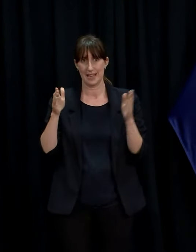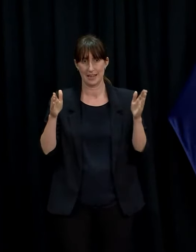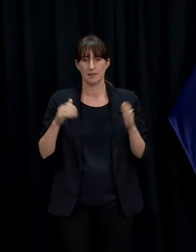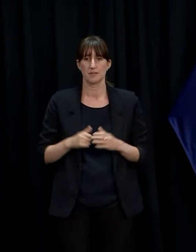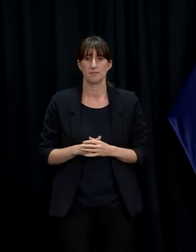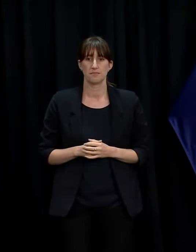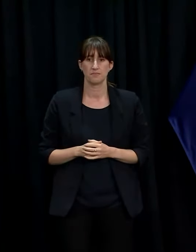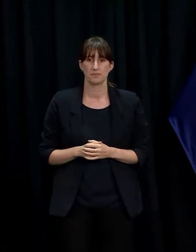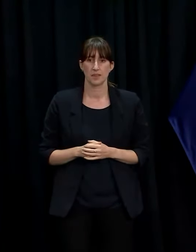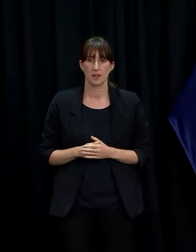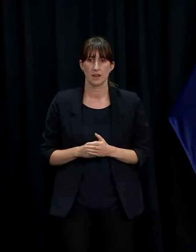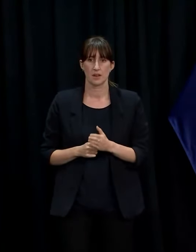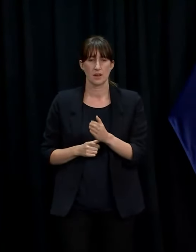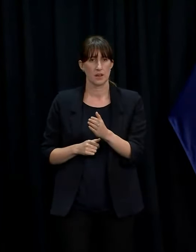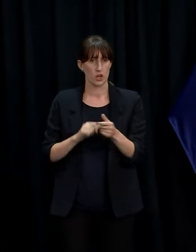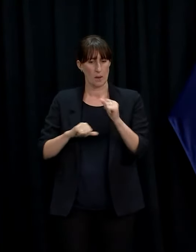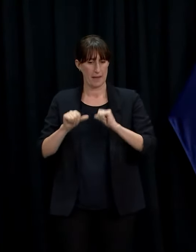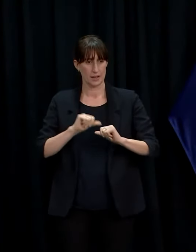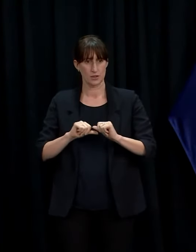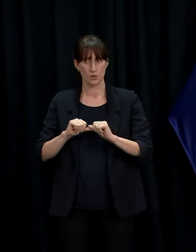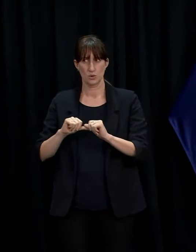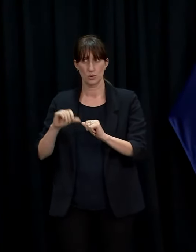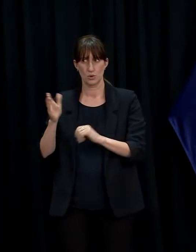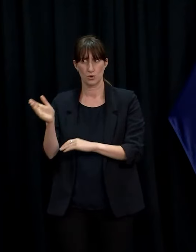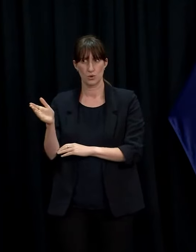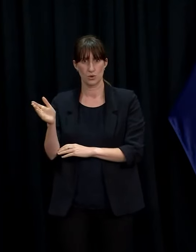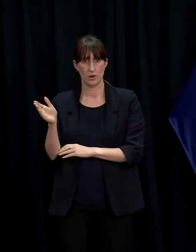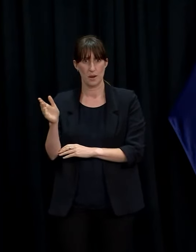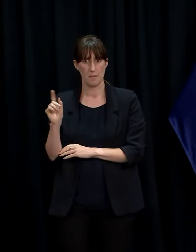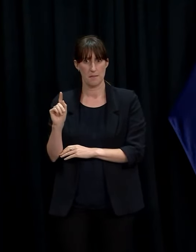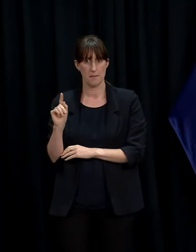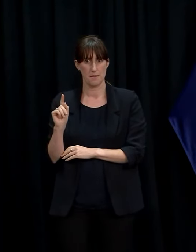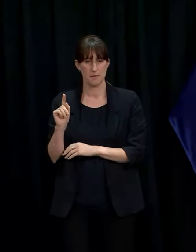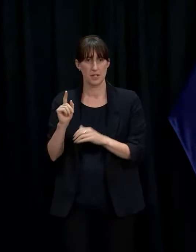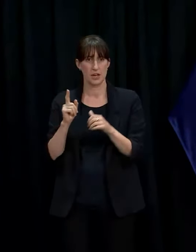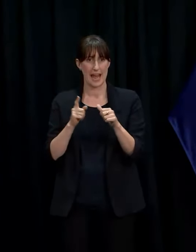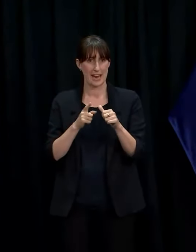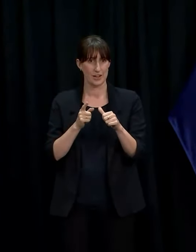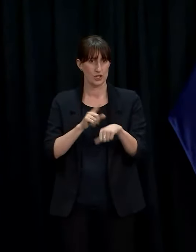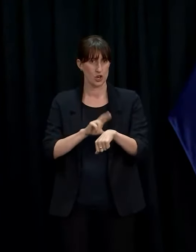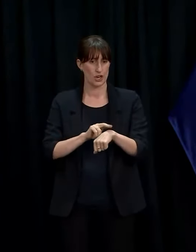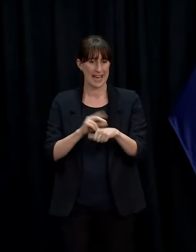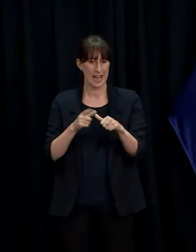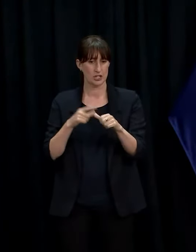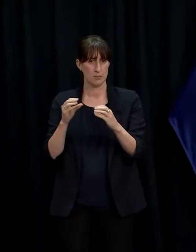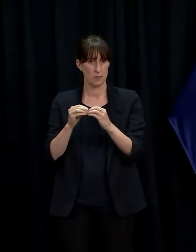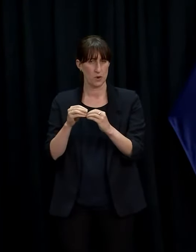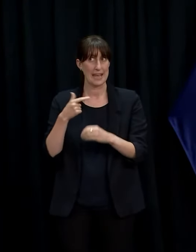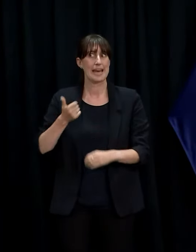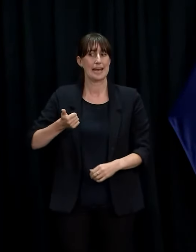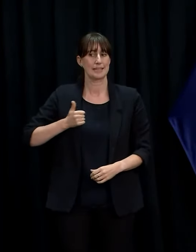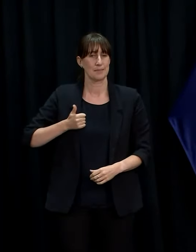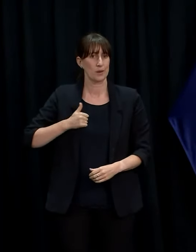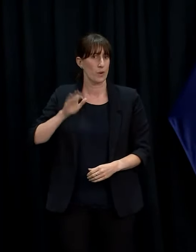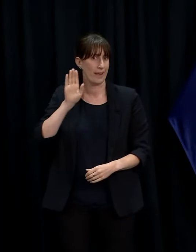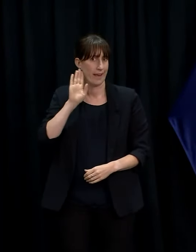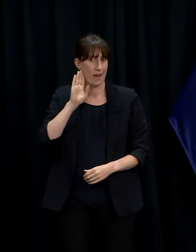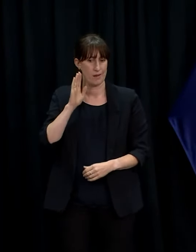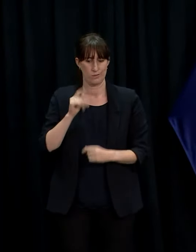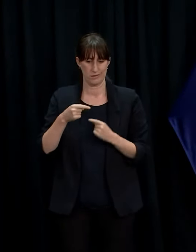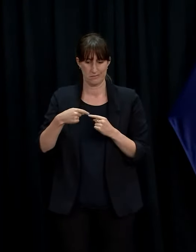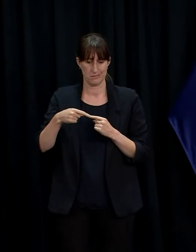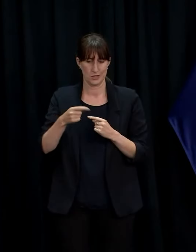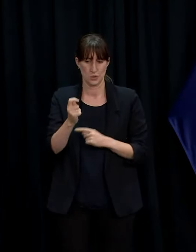to Dr. Bloomfield's comment that he was expecting to have basically a decision on that age group in the next week or so. So and there's been there's been